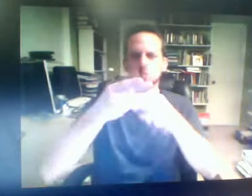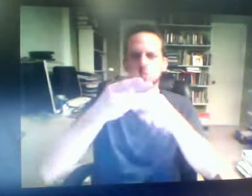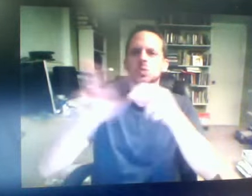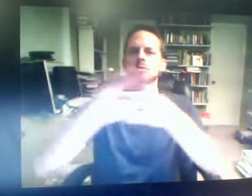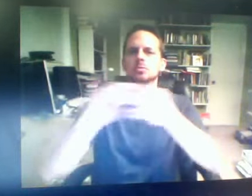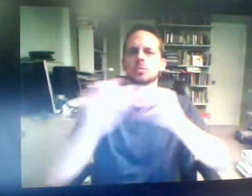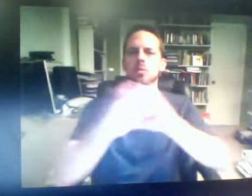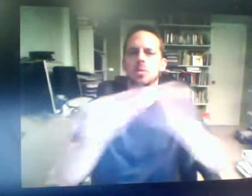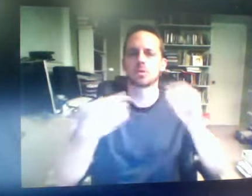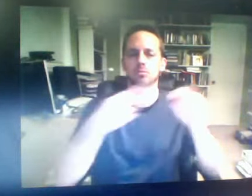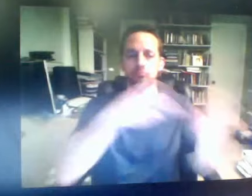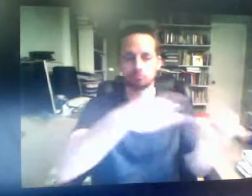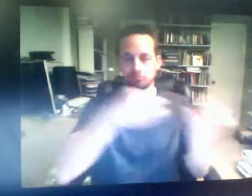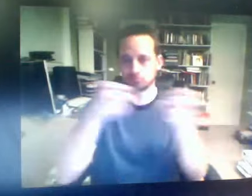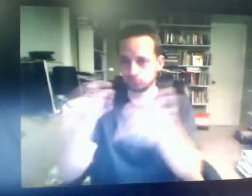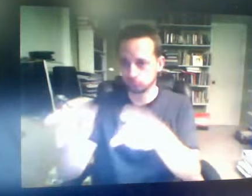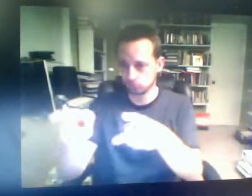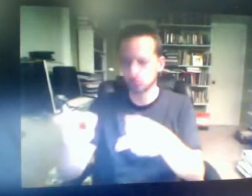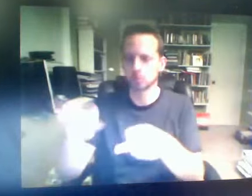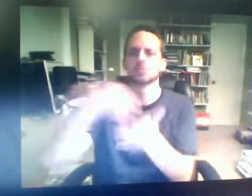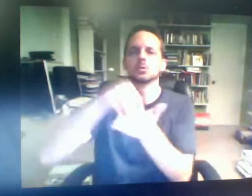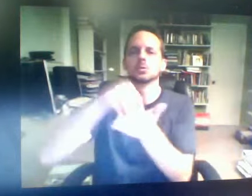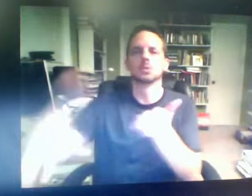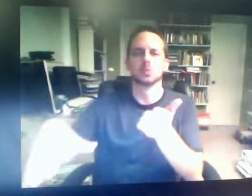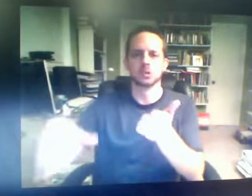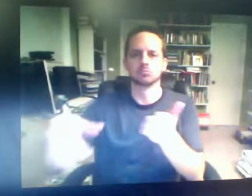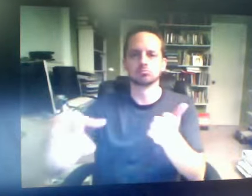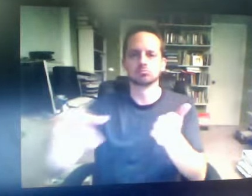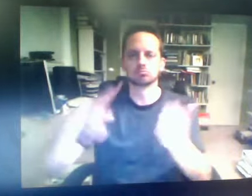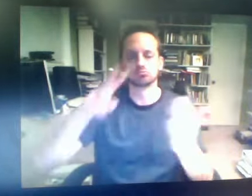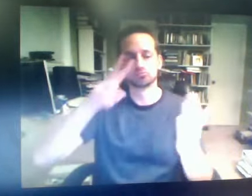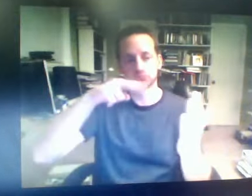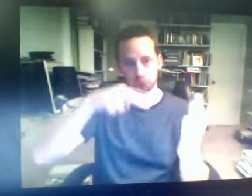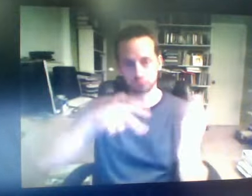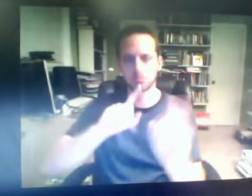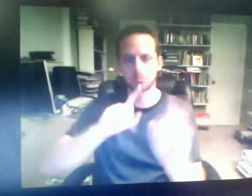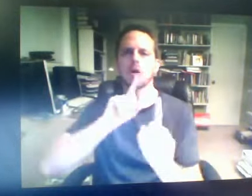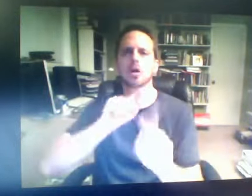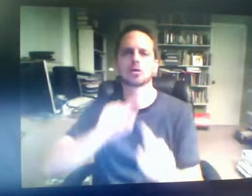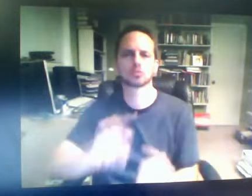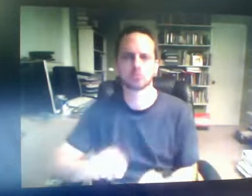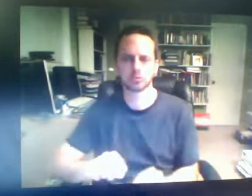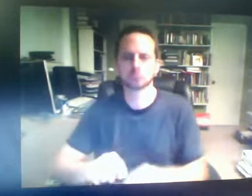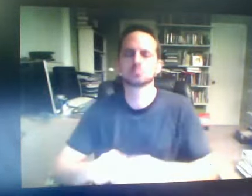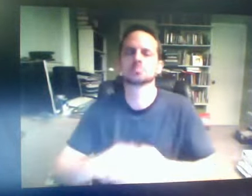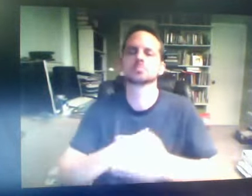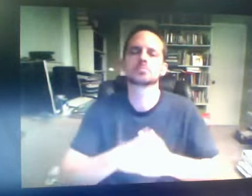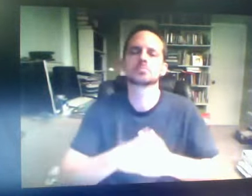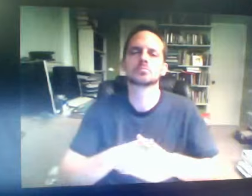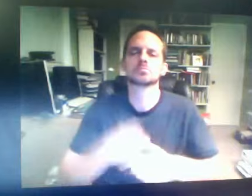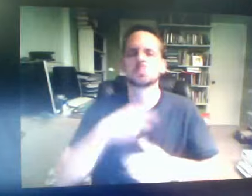I was looking for short stories to take and apply to the students. And most of them are watching, and they'll answer the